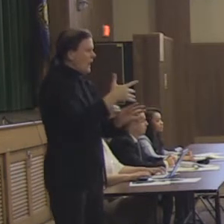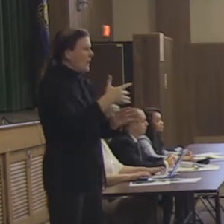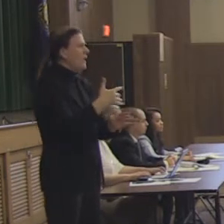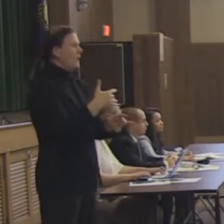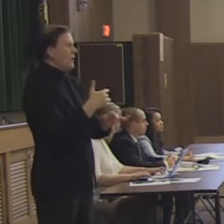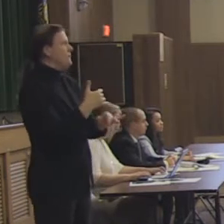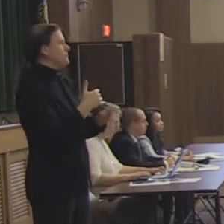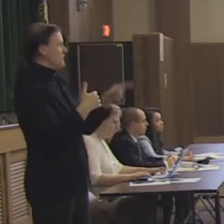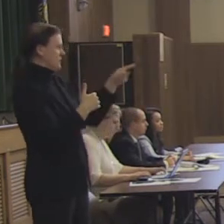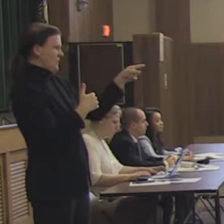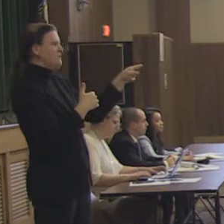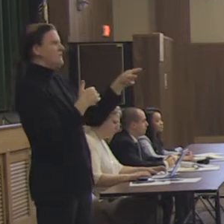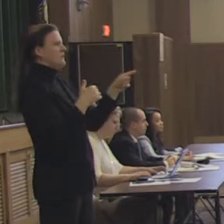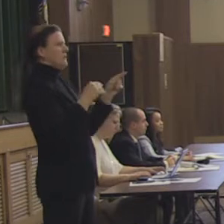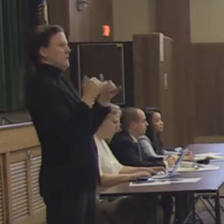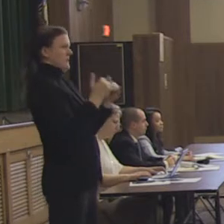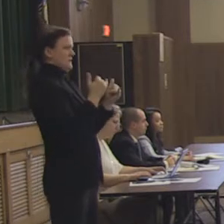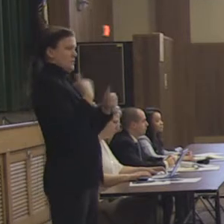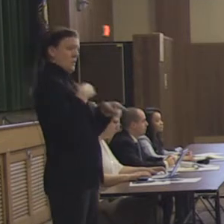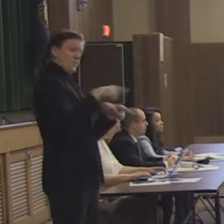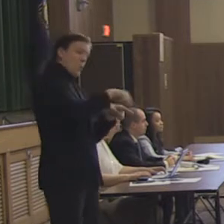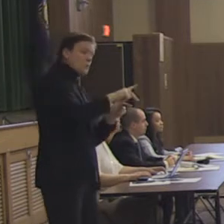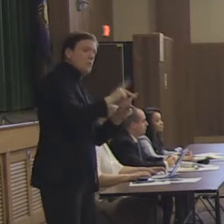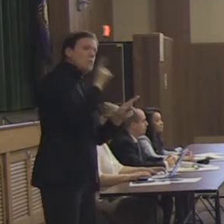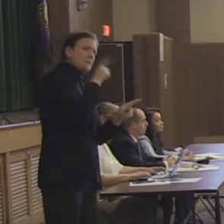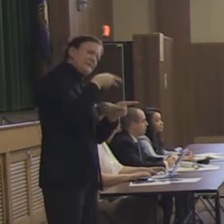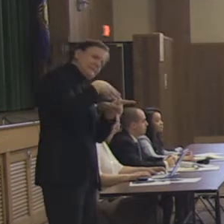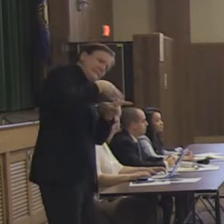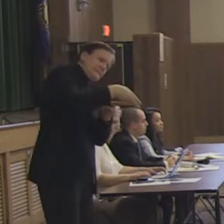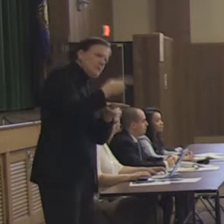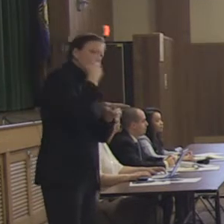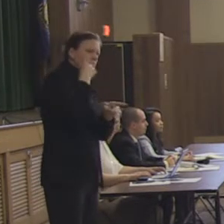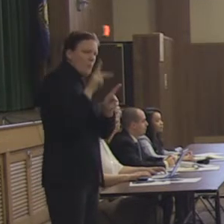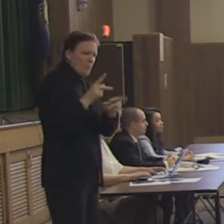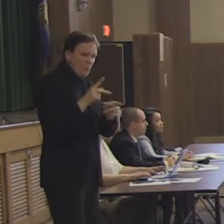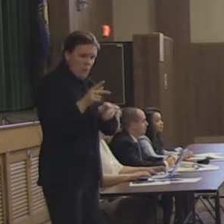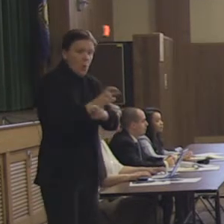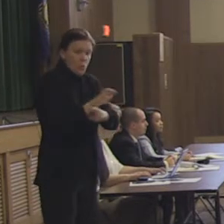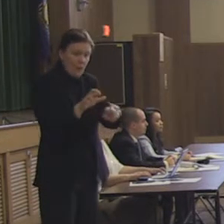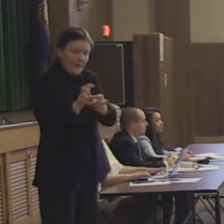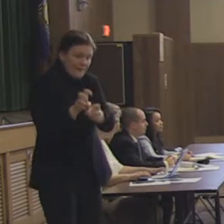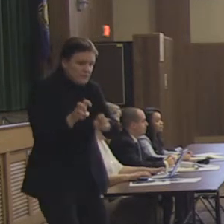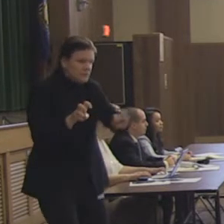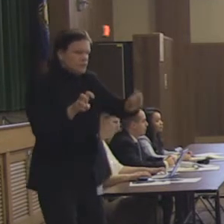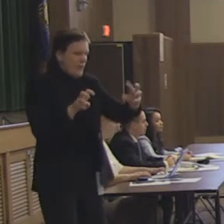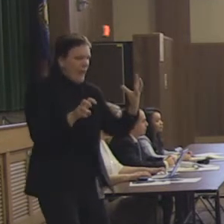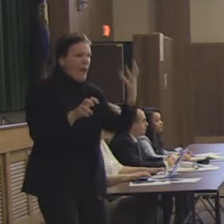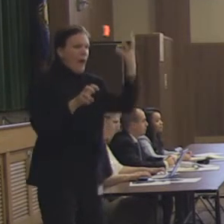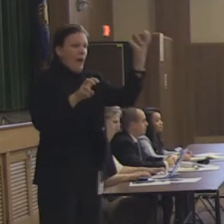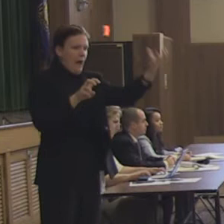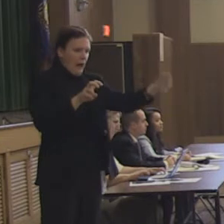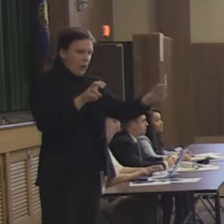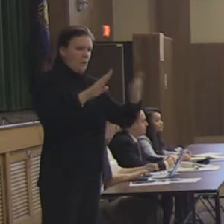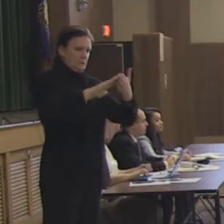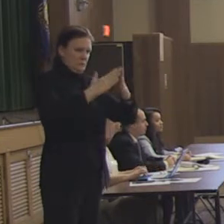criminal justice system, who are then trained especially to work with individuals who are at the juncture of mental health and criminal justice